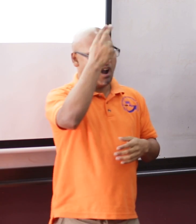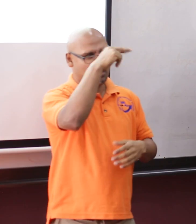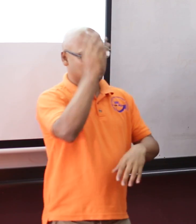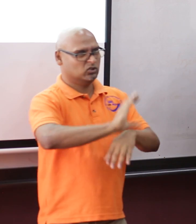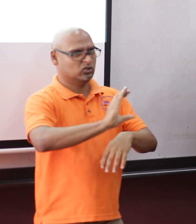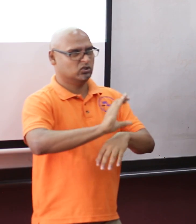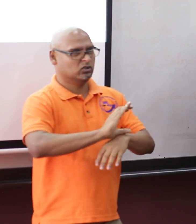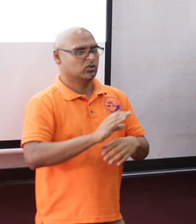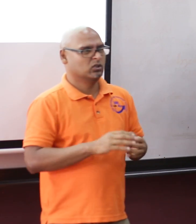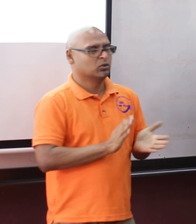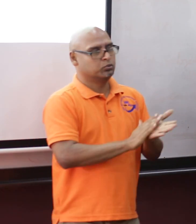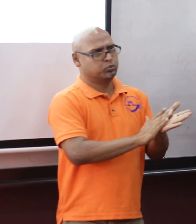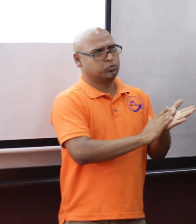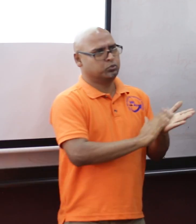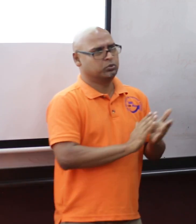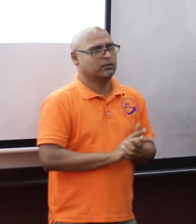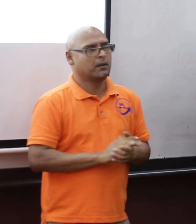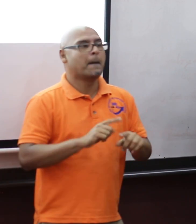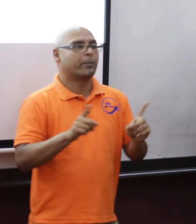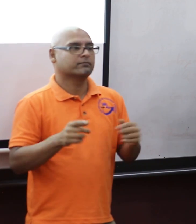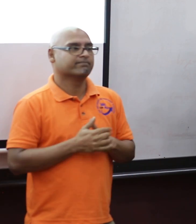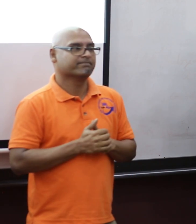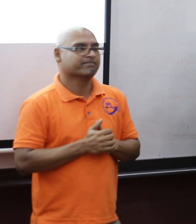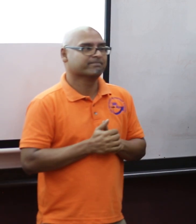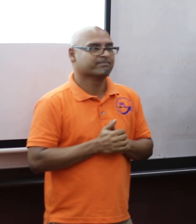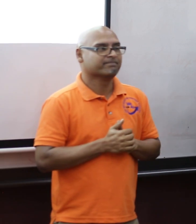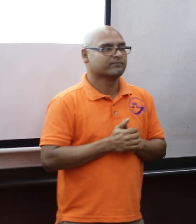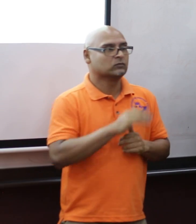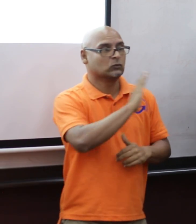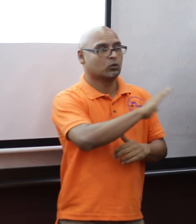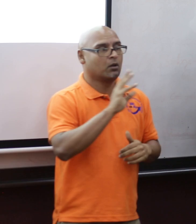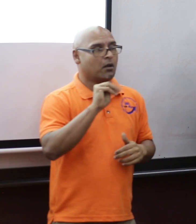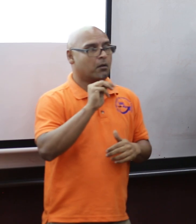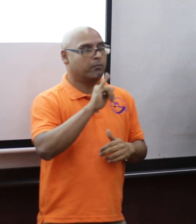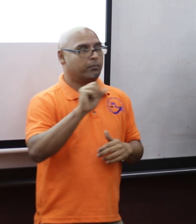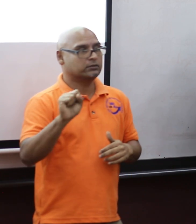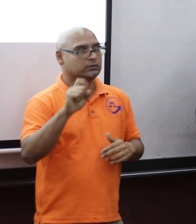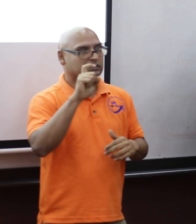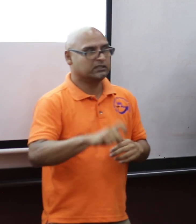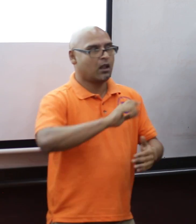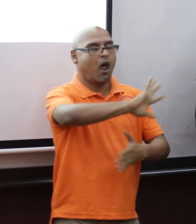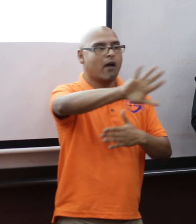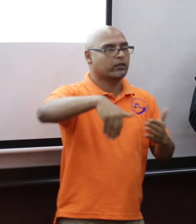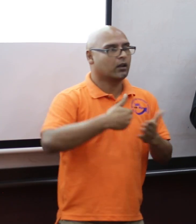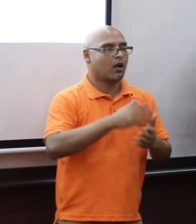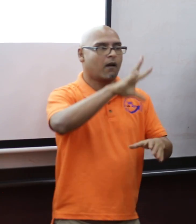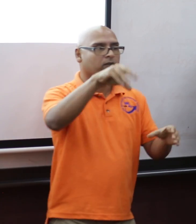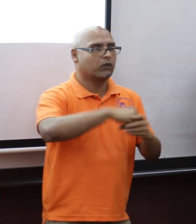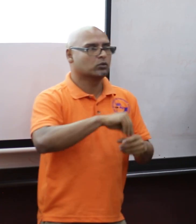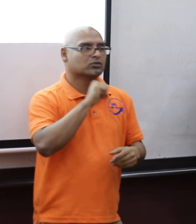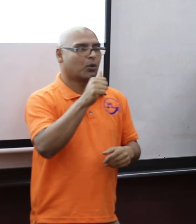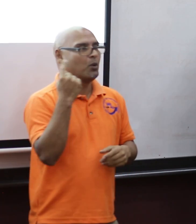real good until you say for all persons with disabilities. It should be inclusive for all persons. Everyone. Yeah, make it an inclusive. Let the other